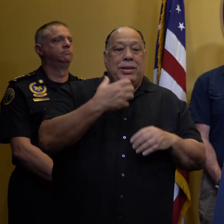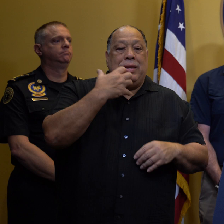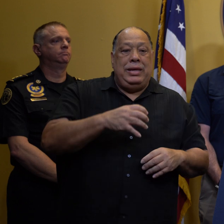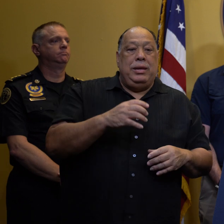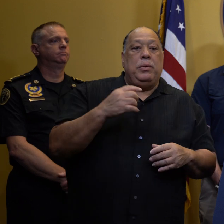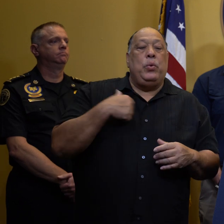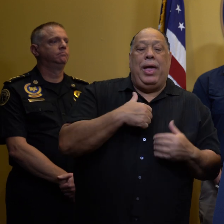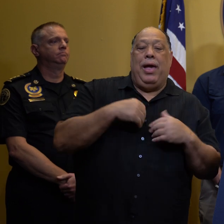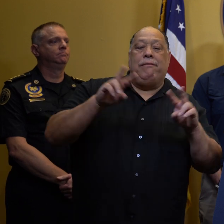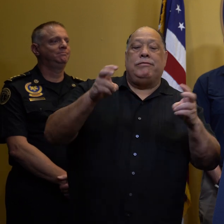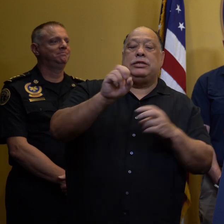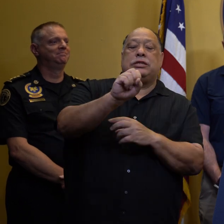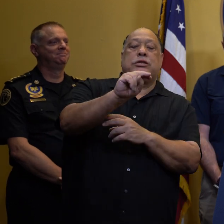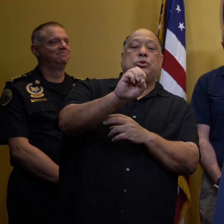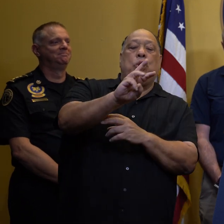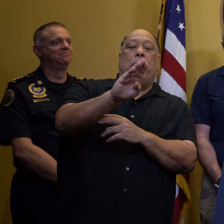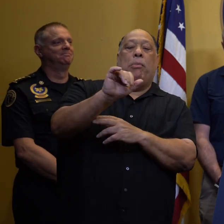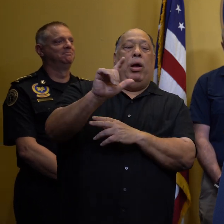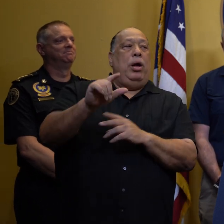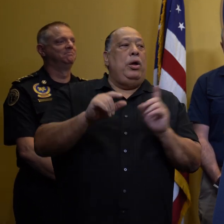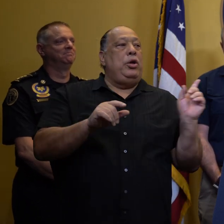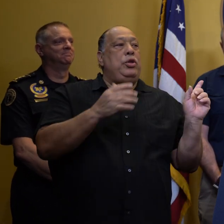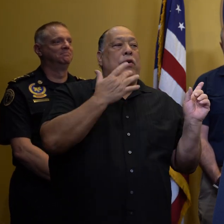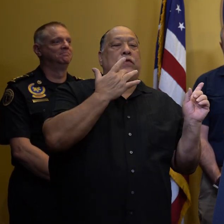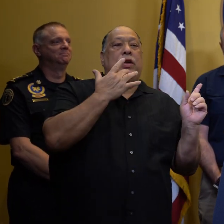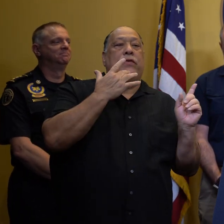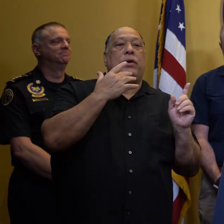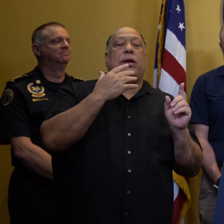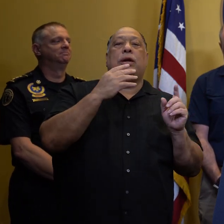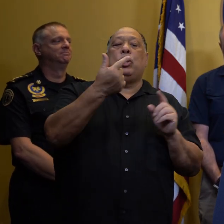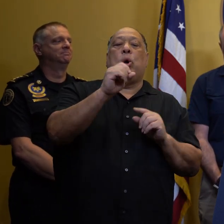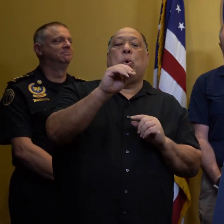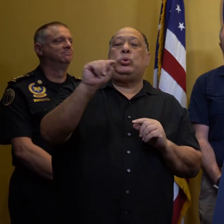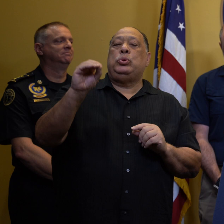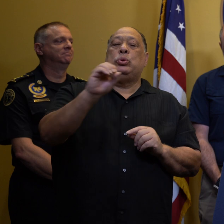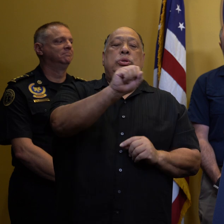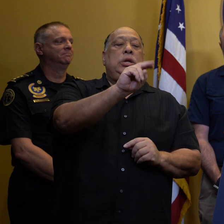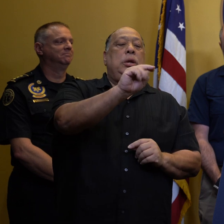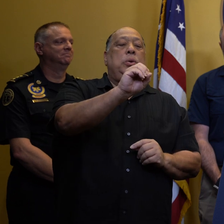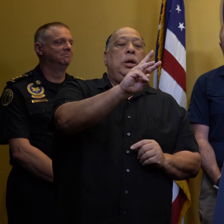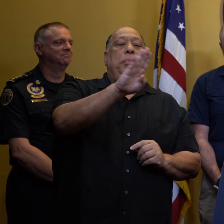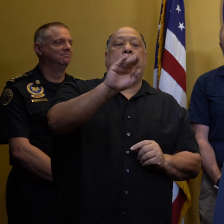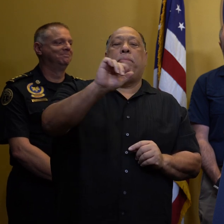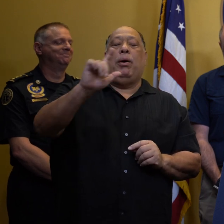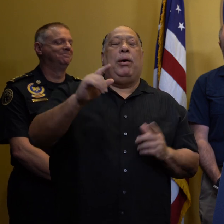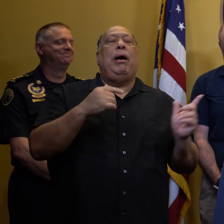have snowballs here in New Orleans. So Mayor Cantrell, your favorite go-to snowball and why? You know what? I'm gonna,